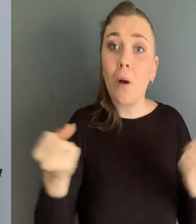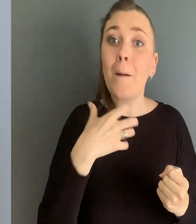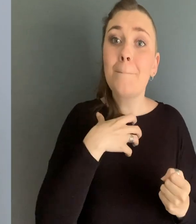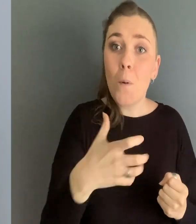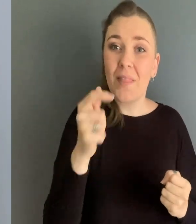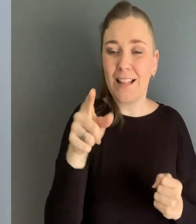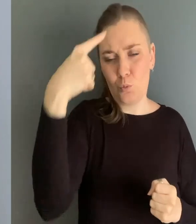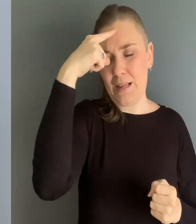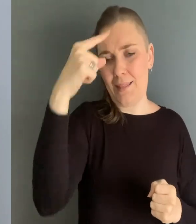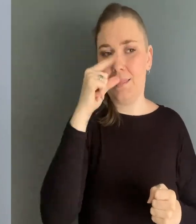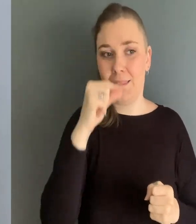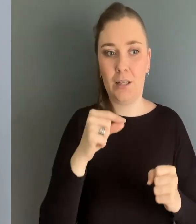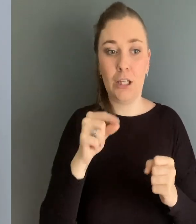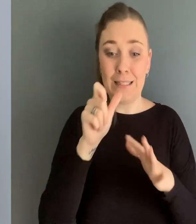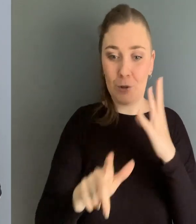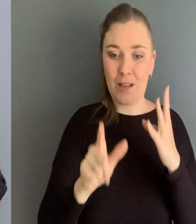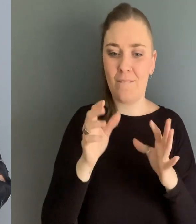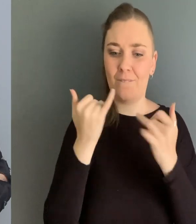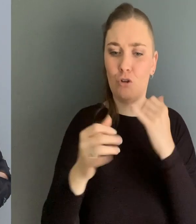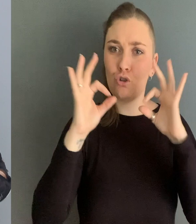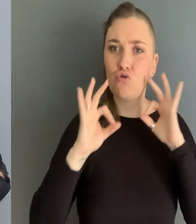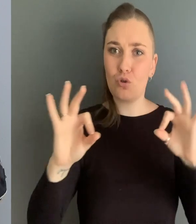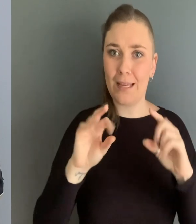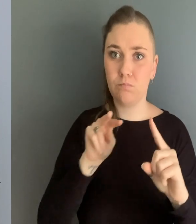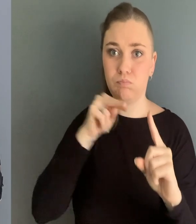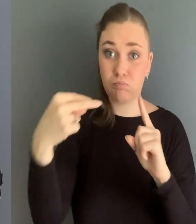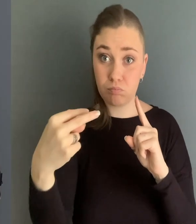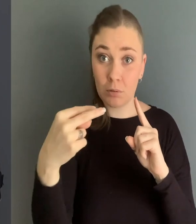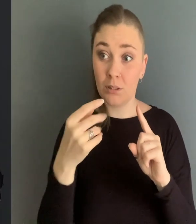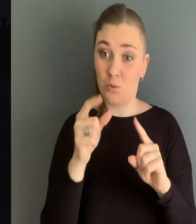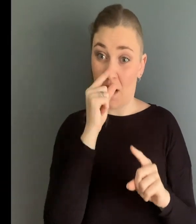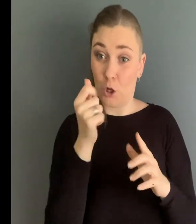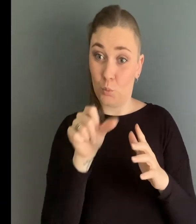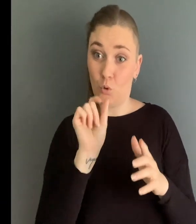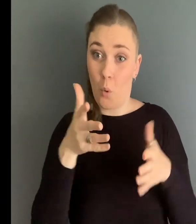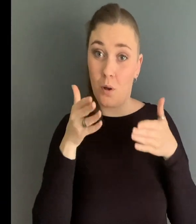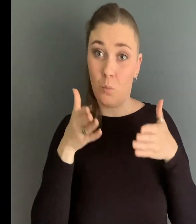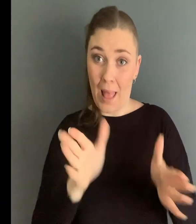you a unique perspective use it to your advantage take care of yourself and be well